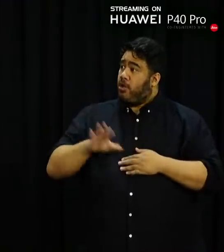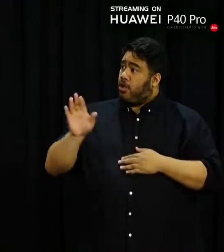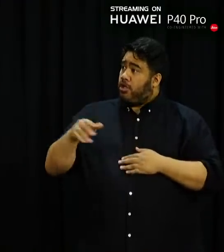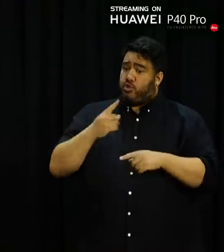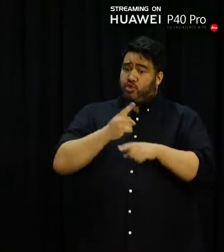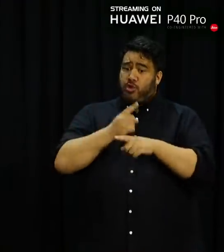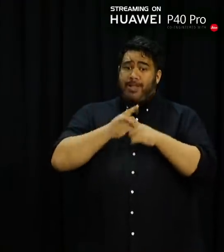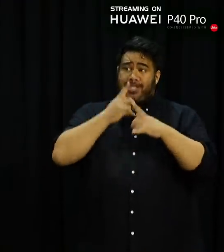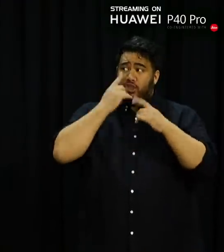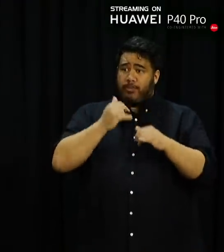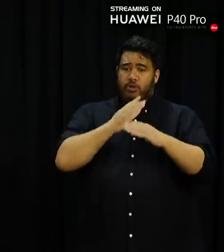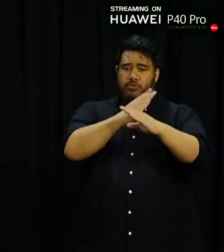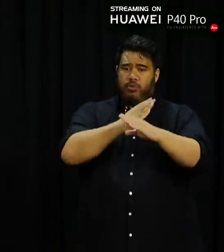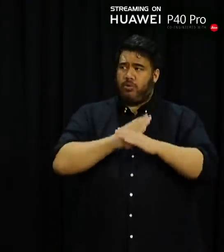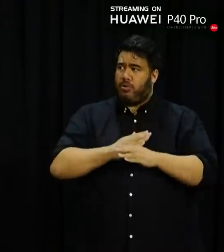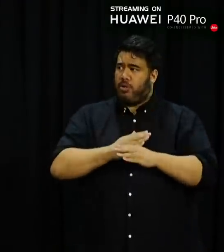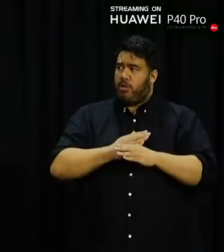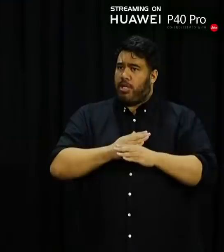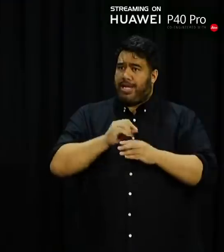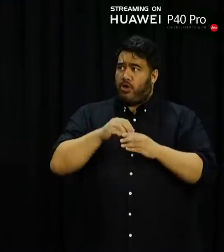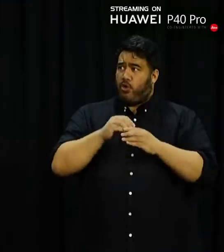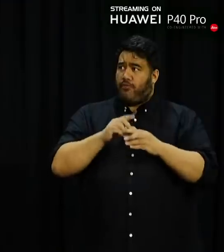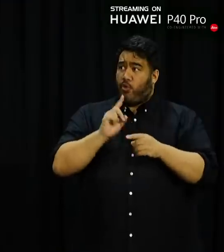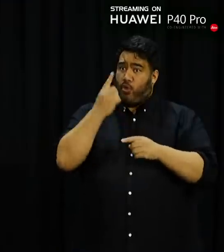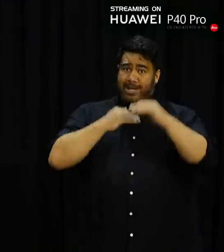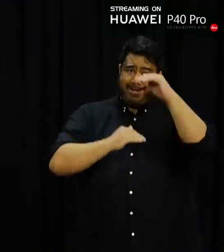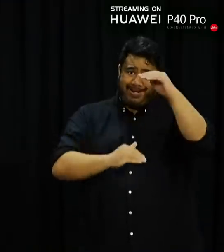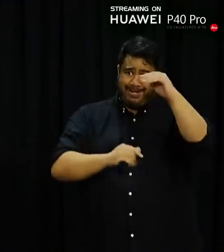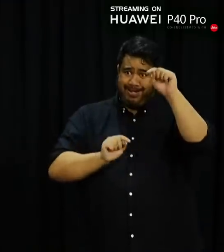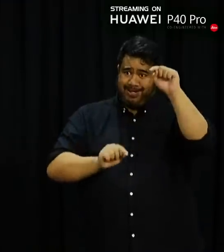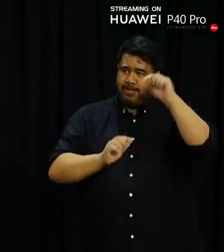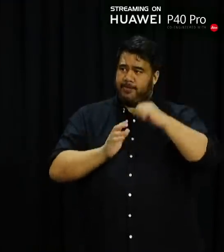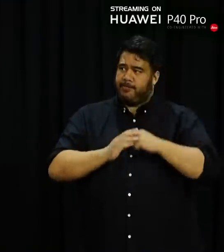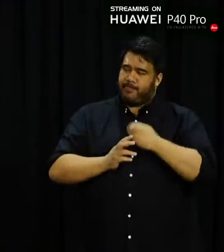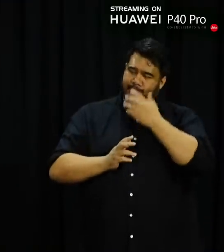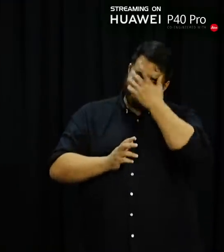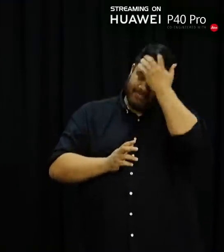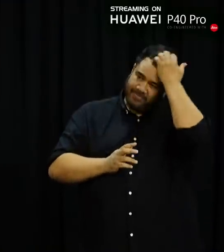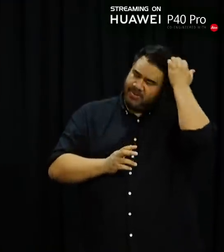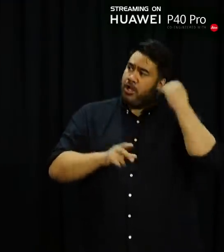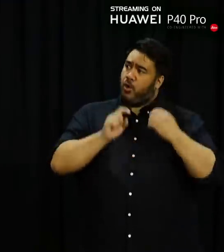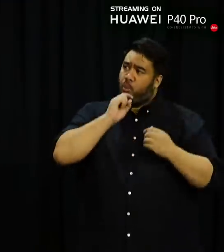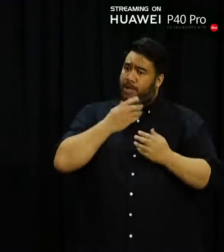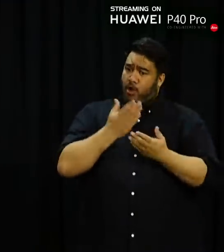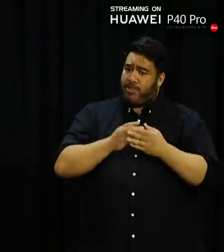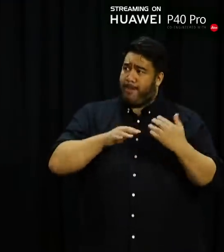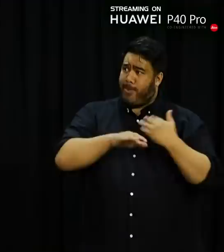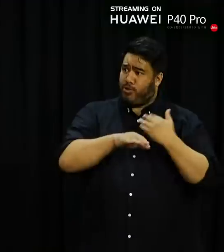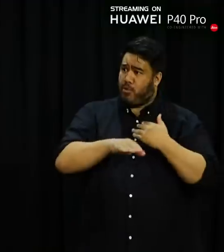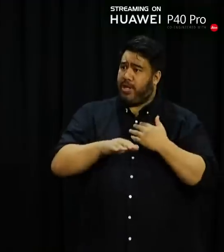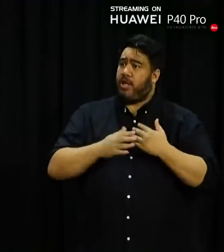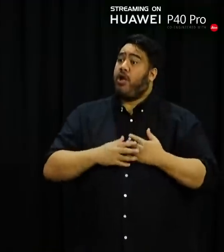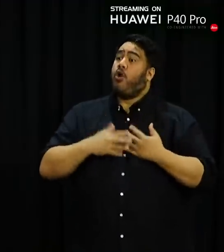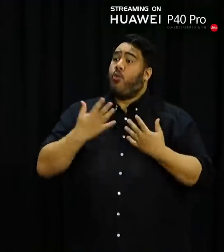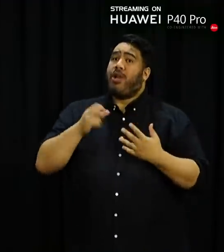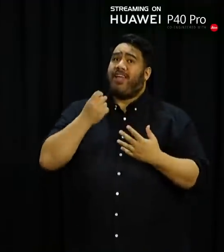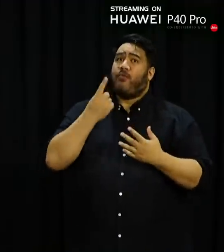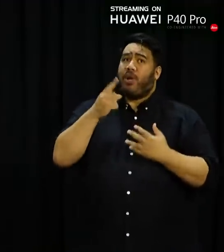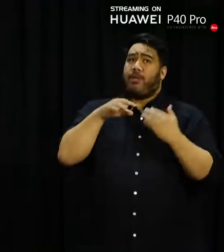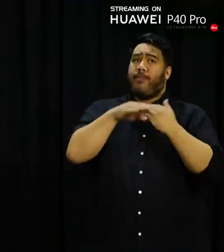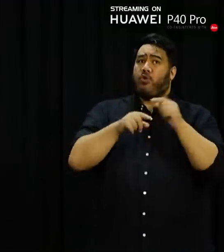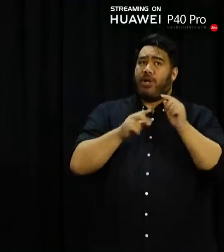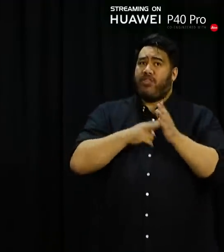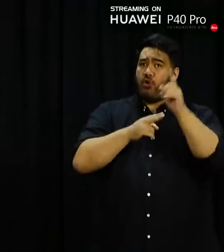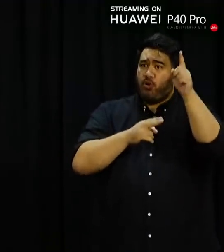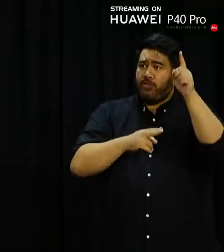motorways? The motorway enters and exits at two places on those boundaries, one in the north, one in the